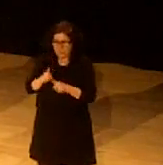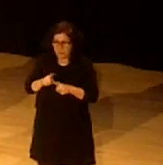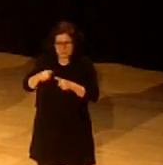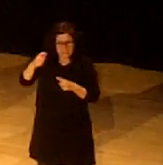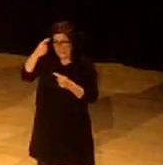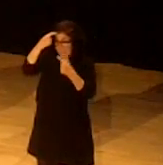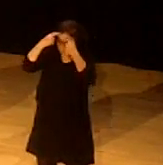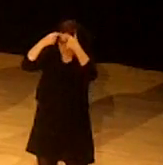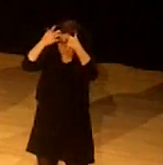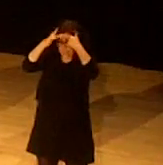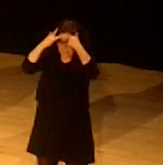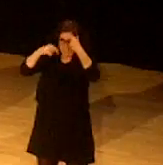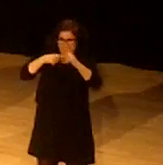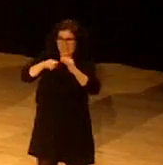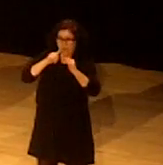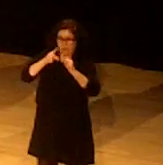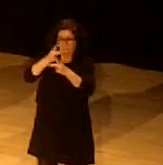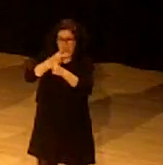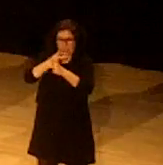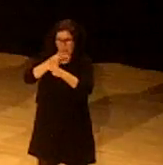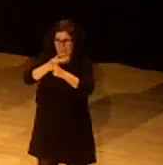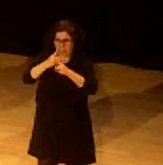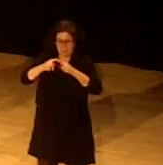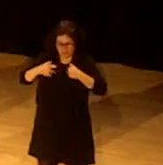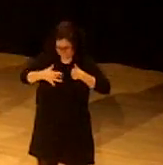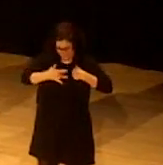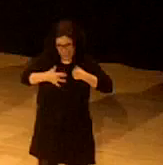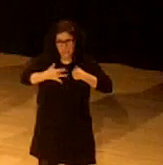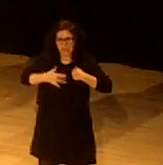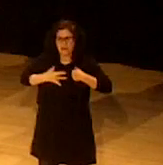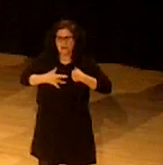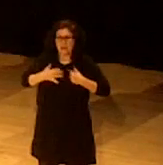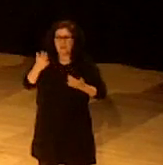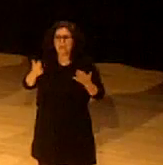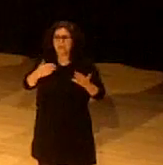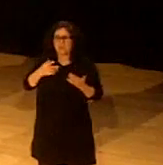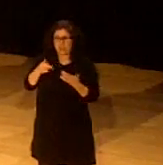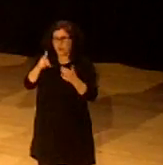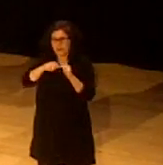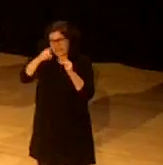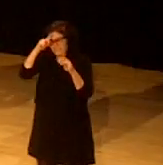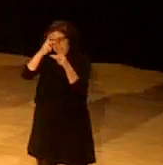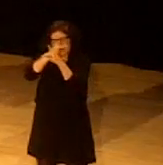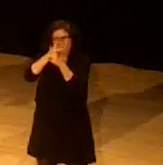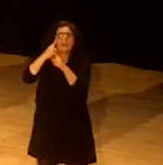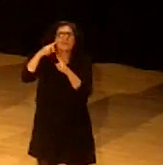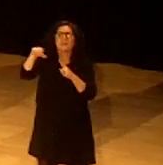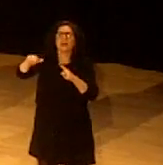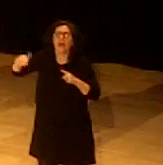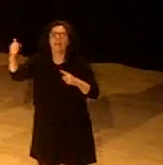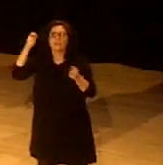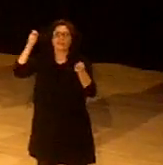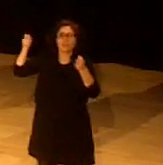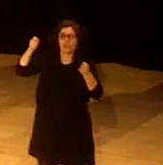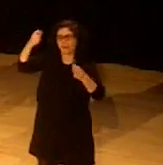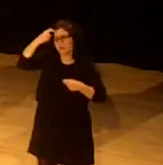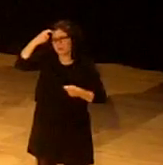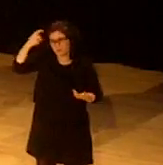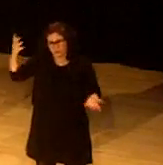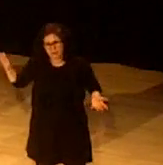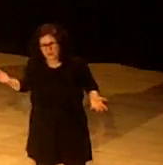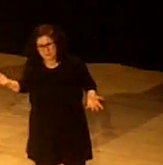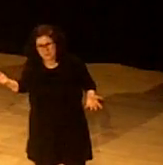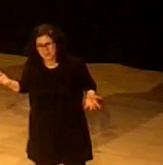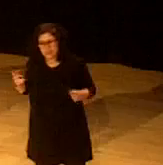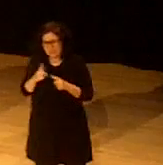intellectually assimilate yet, but maybe the reason I don't is because somebody else is controlling the very aspects of me that are the best part of